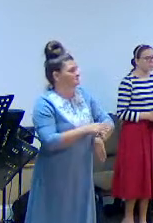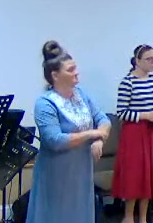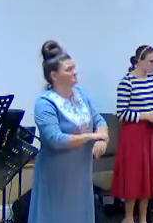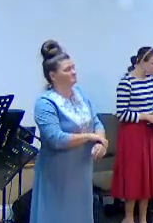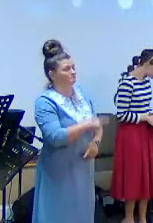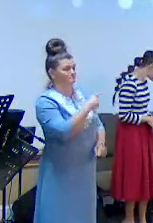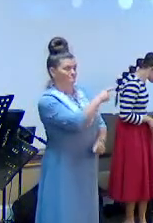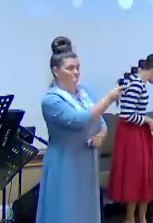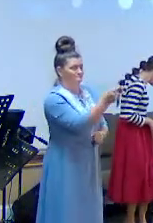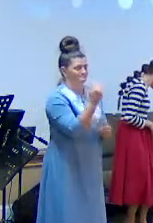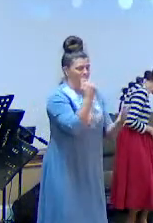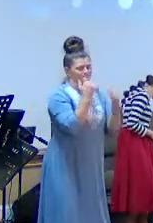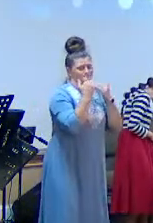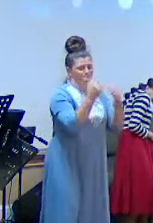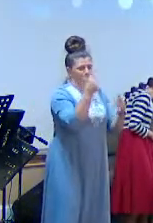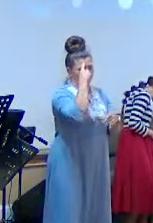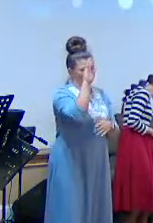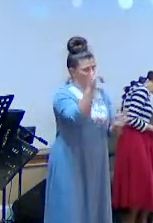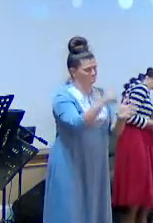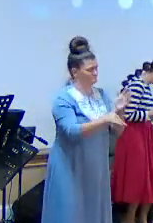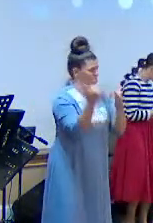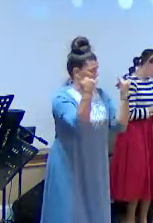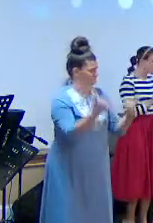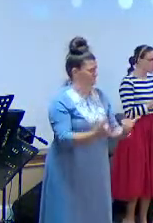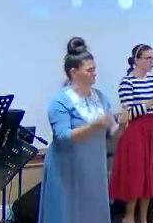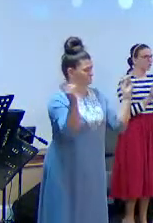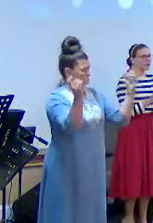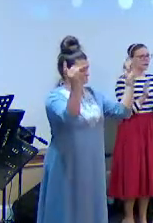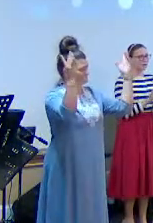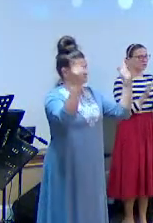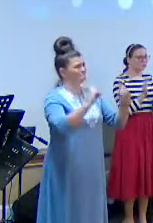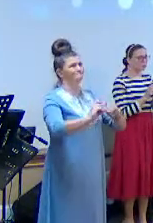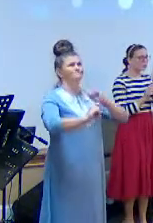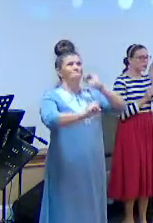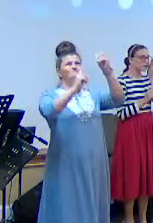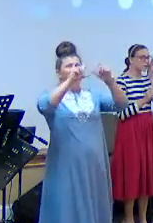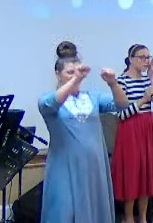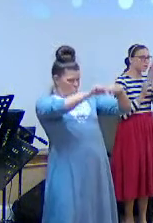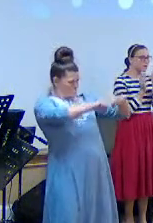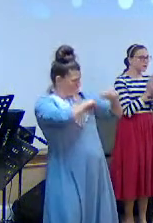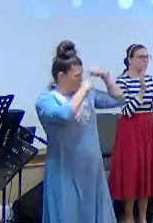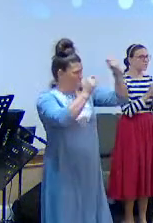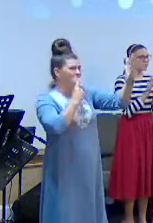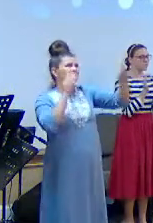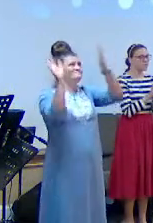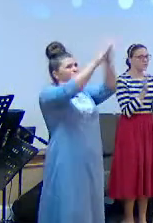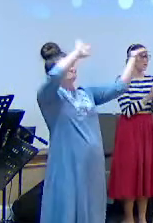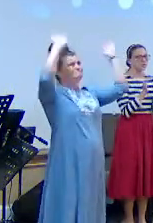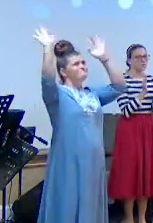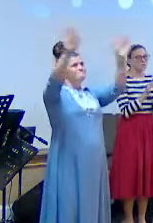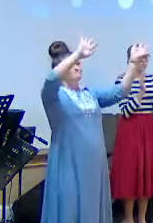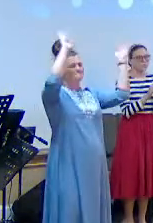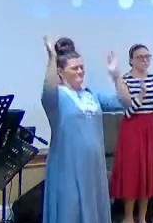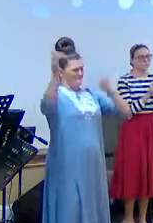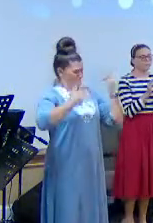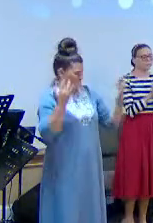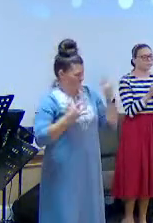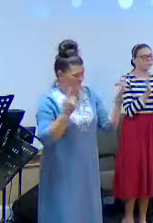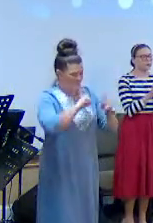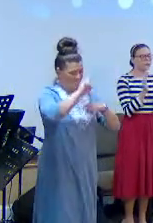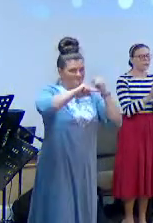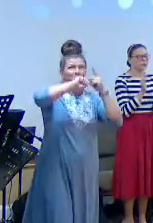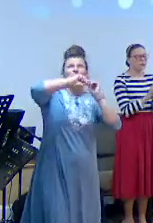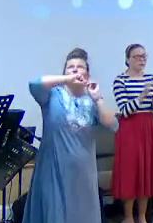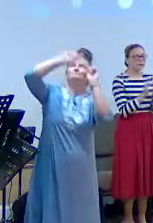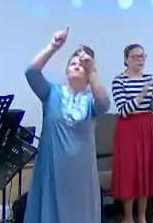Anybody thankful for that today? Hallelujah. Let's give that Lord a mighty hand clap of praise. If you're excited about going up yonder